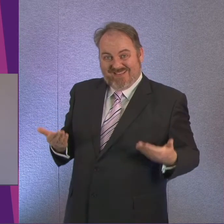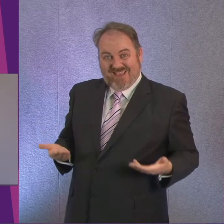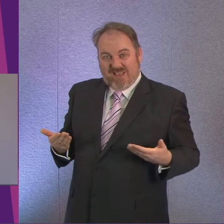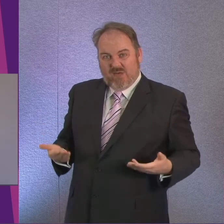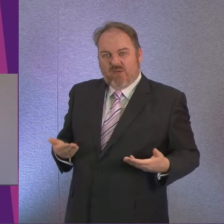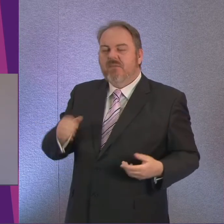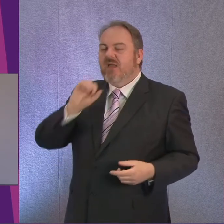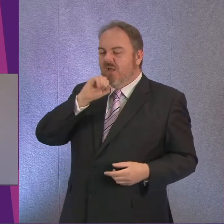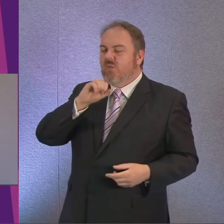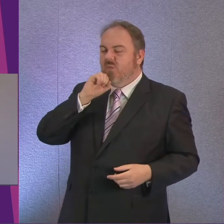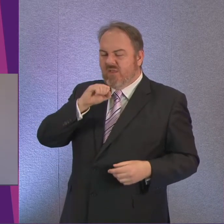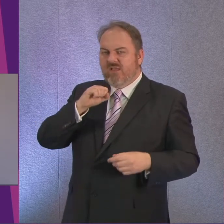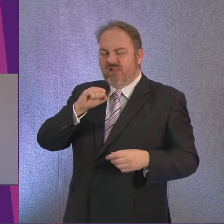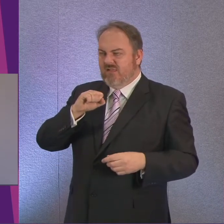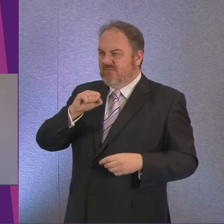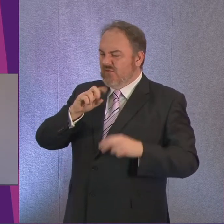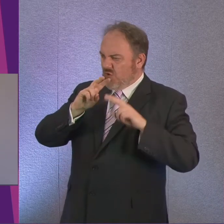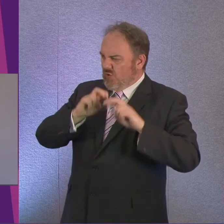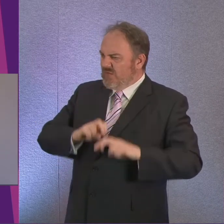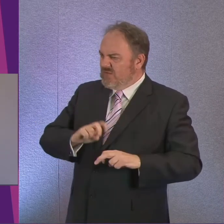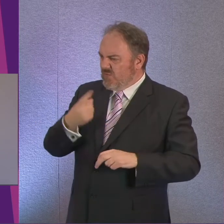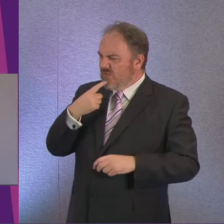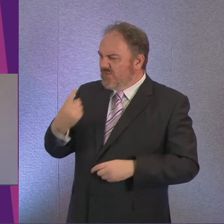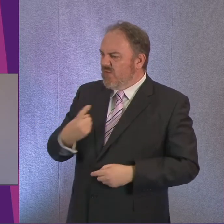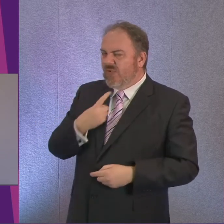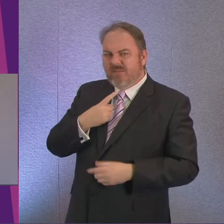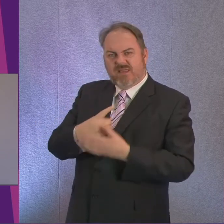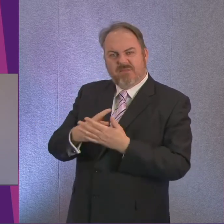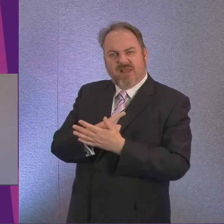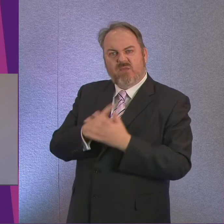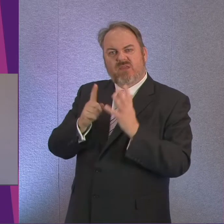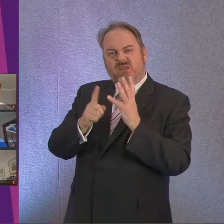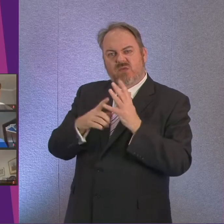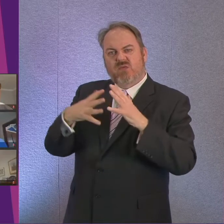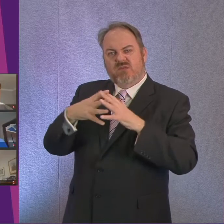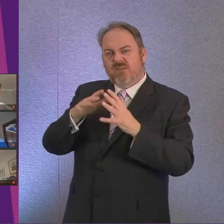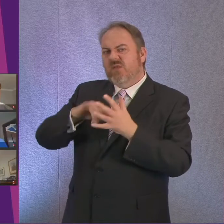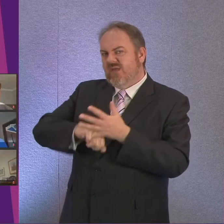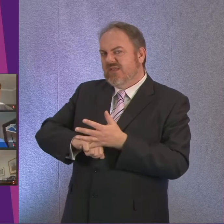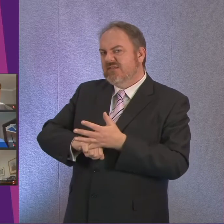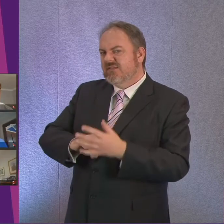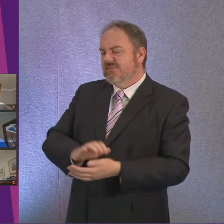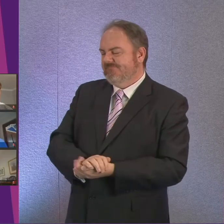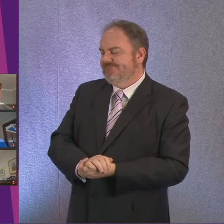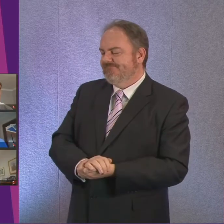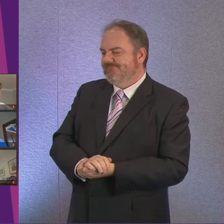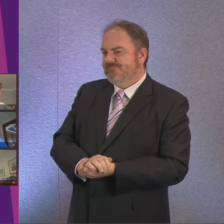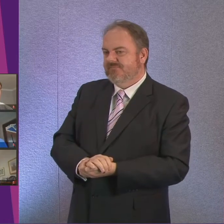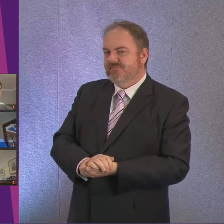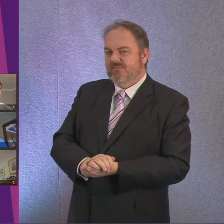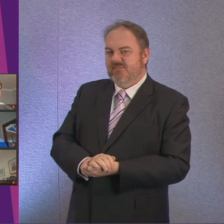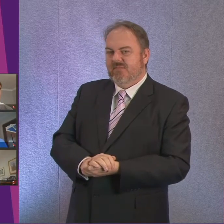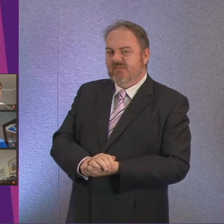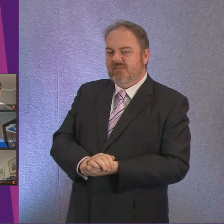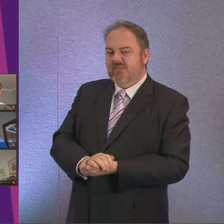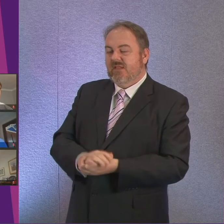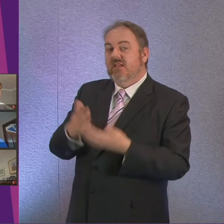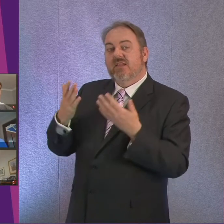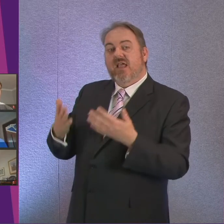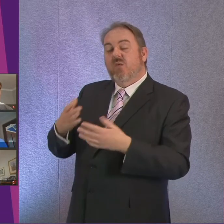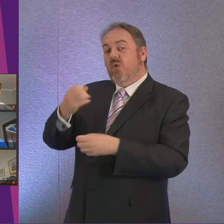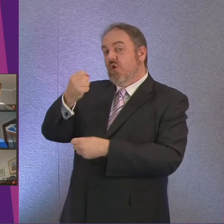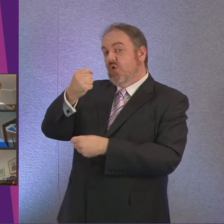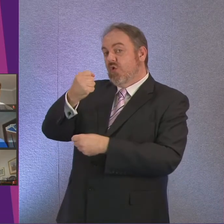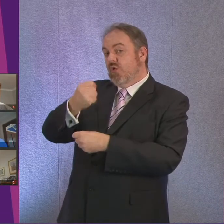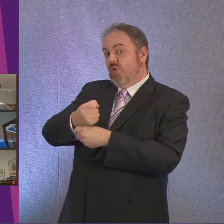into the circumstances that Neil Bibby's outlined in his question just now. Thank you very much. Can I call Gordon MacDonald to be followed